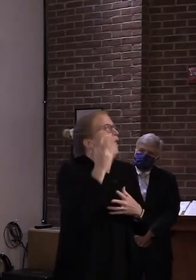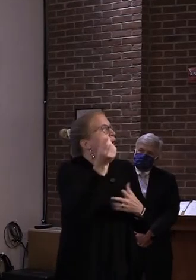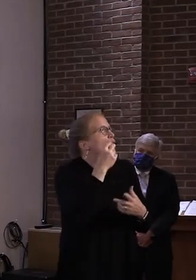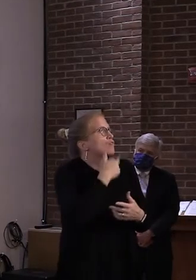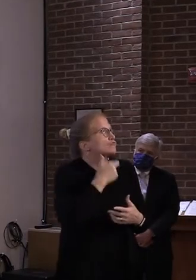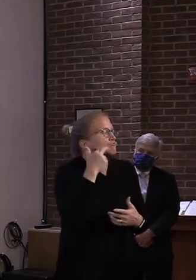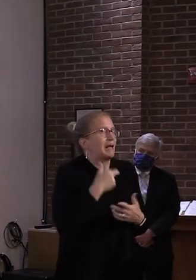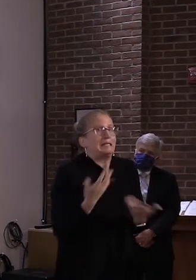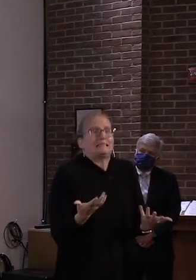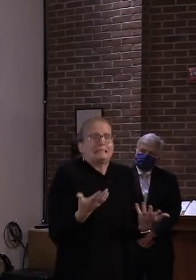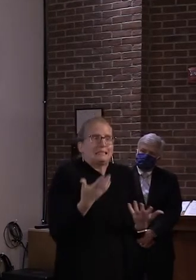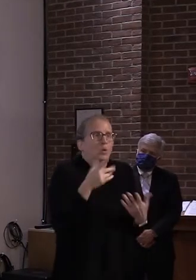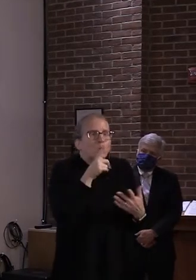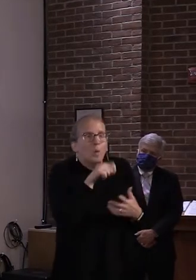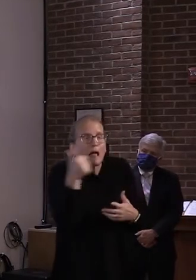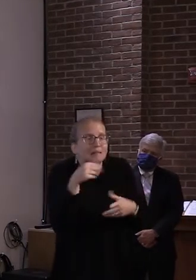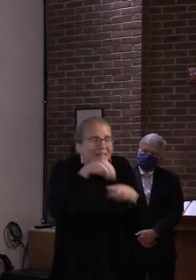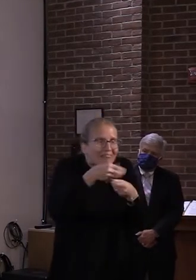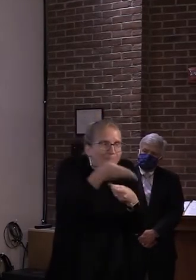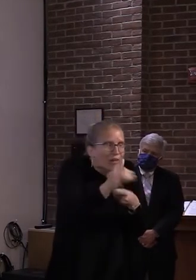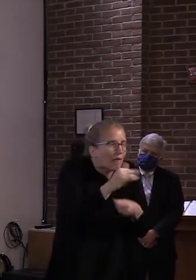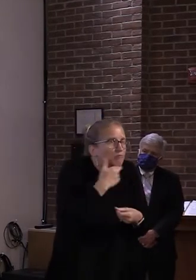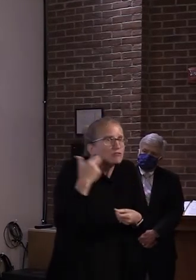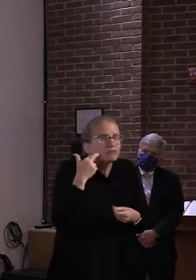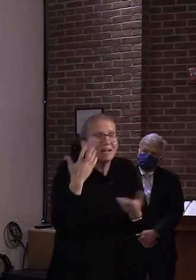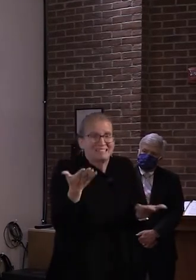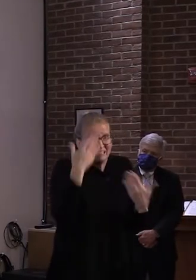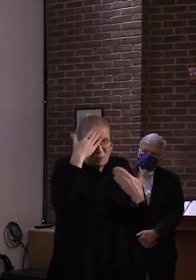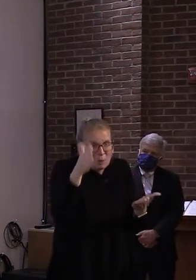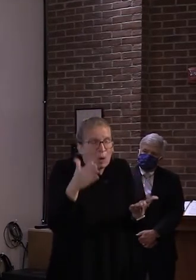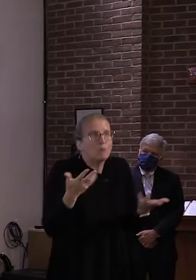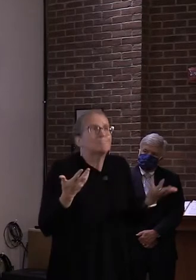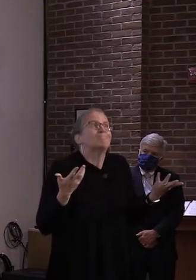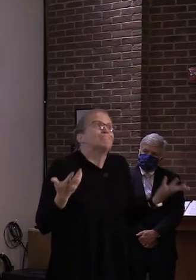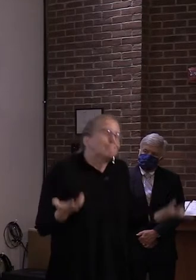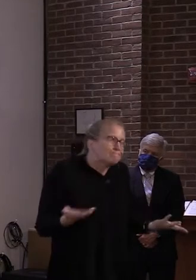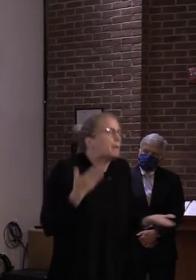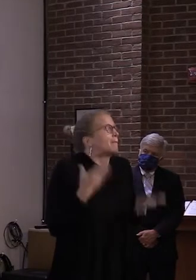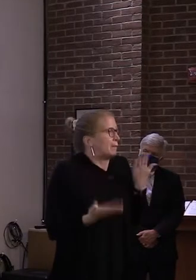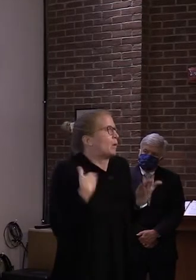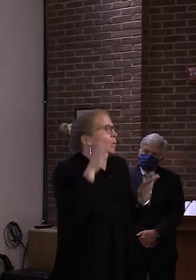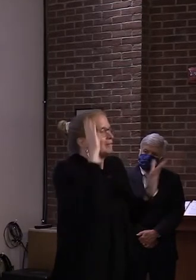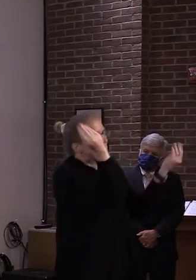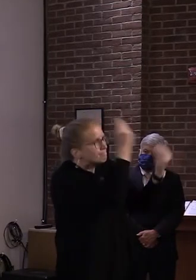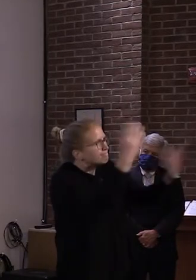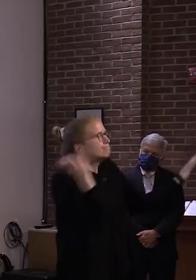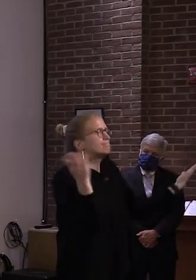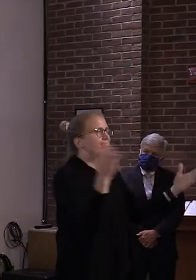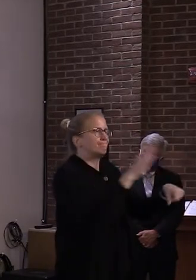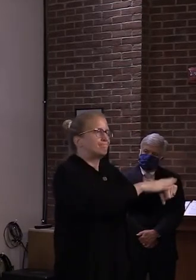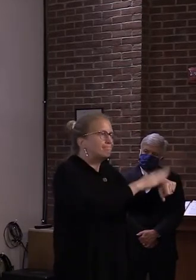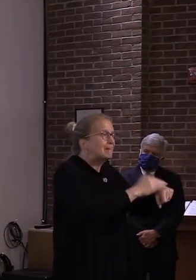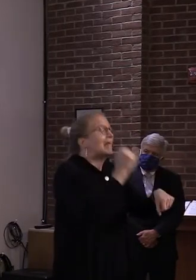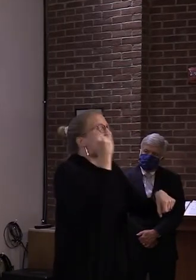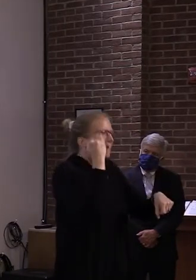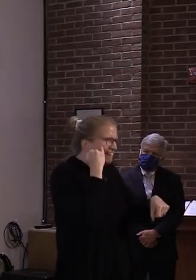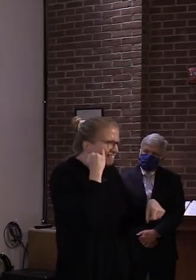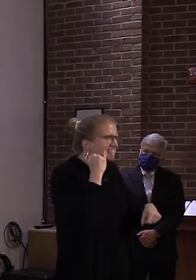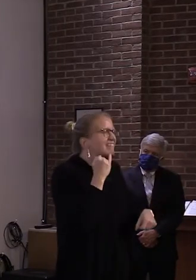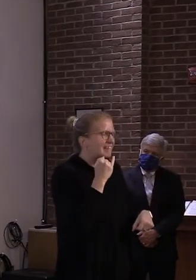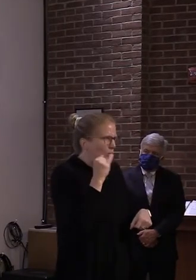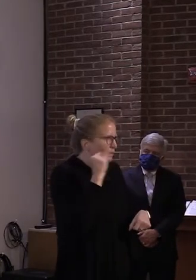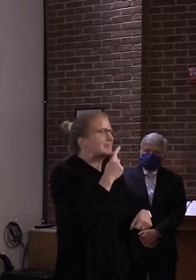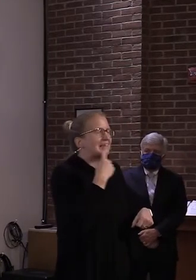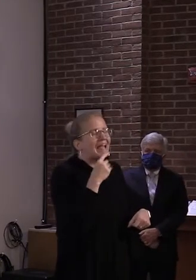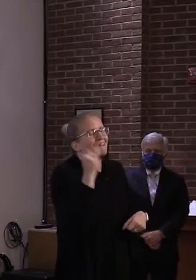Next, I'm not going to reiterate the sort of four rules that the governor presented and that we've talked about